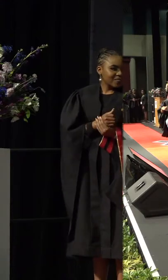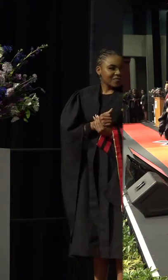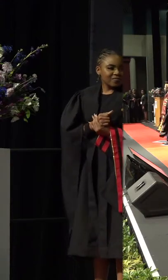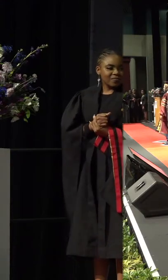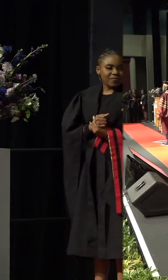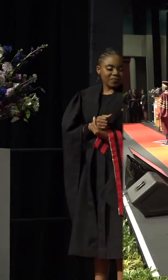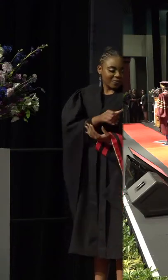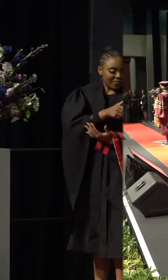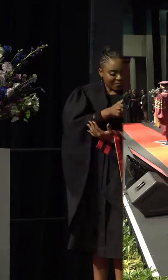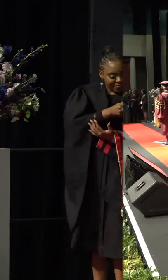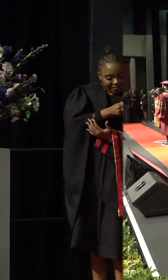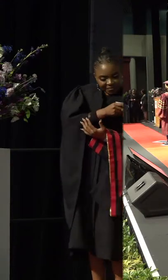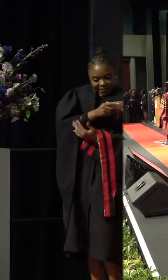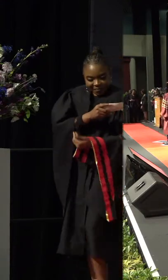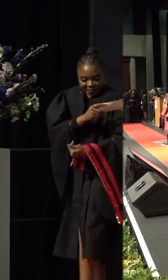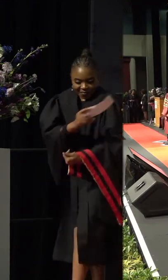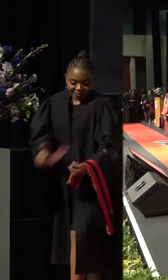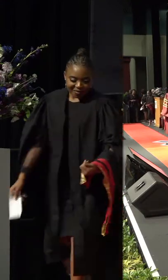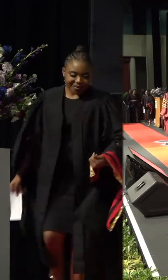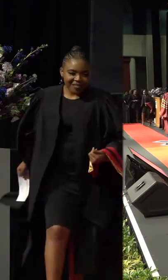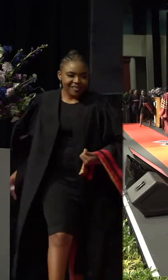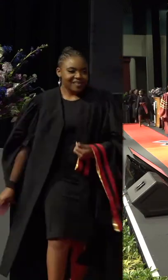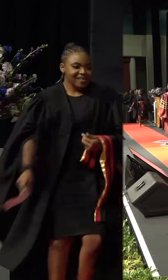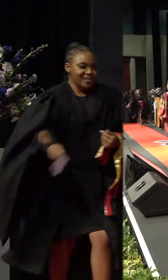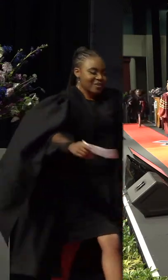Nonkanyiso Shinga.